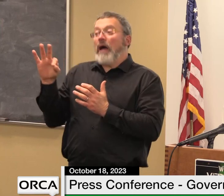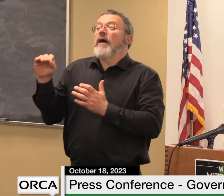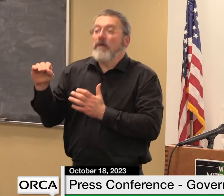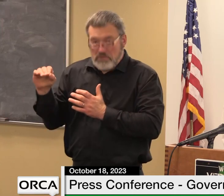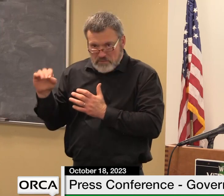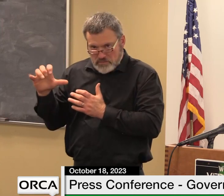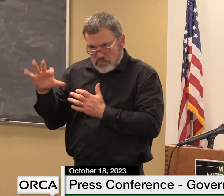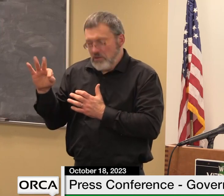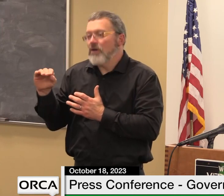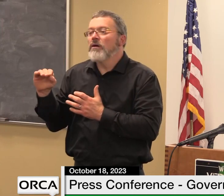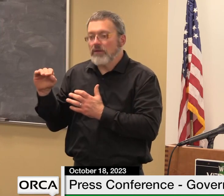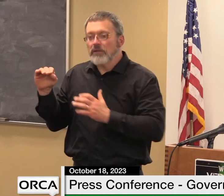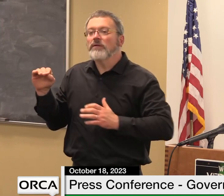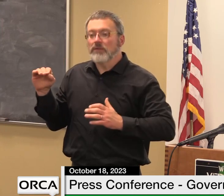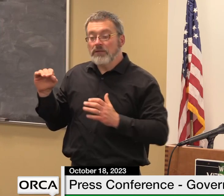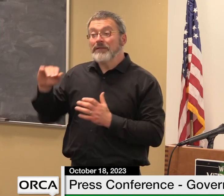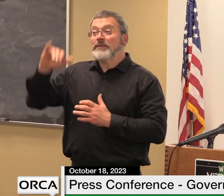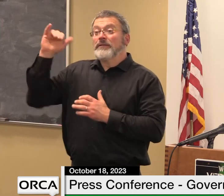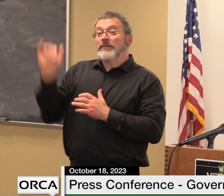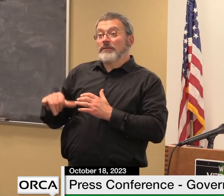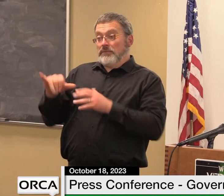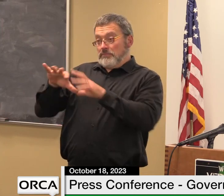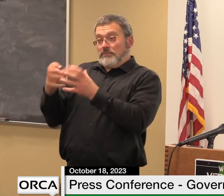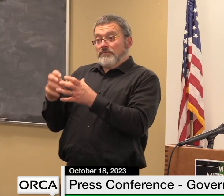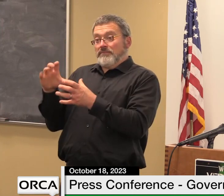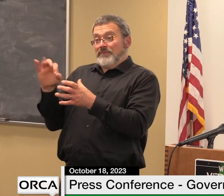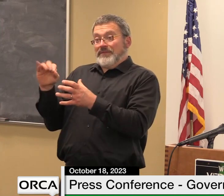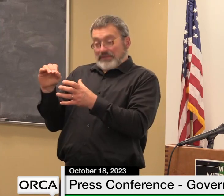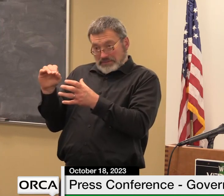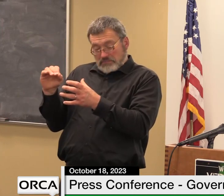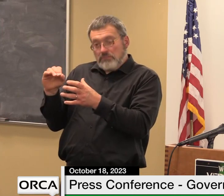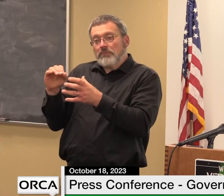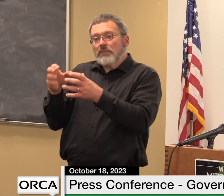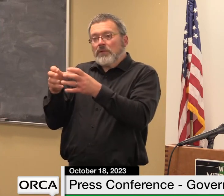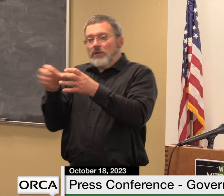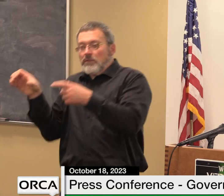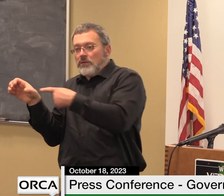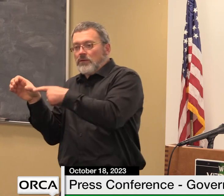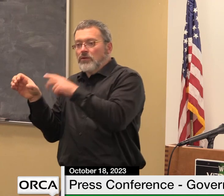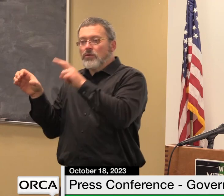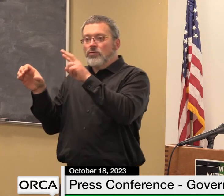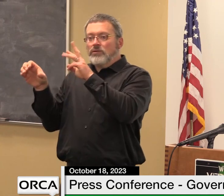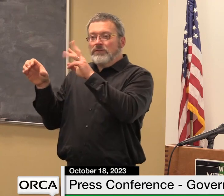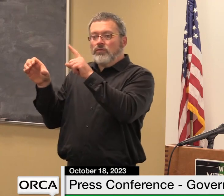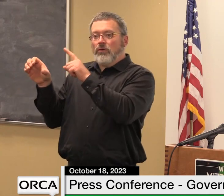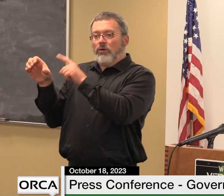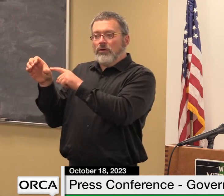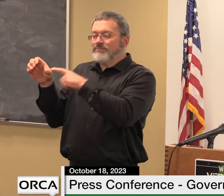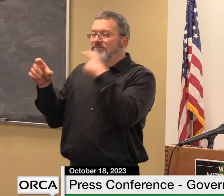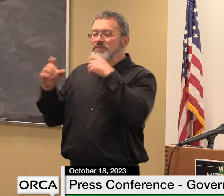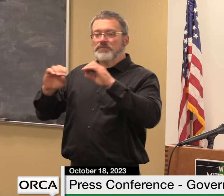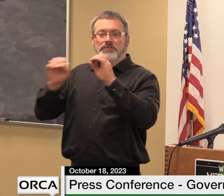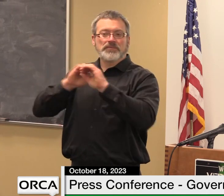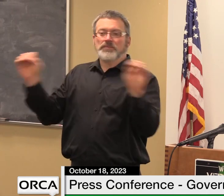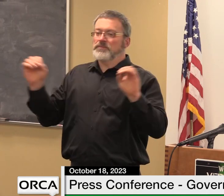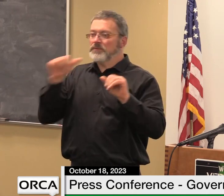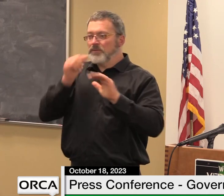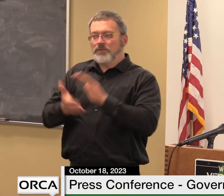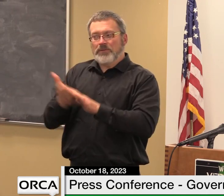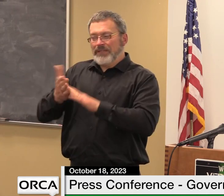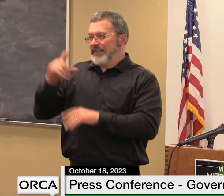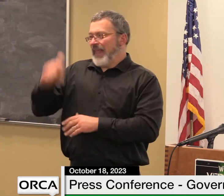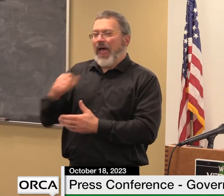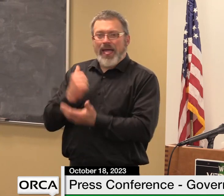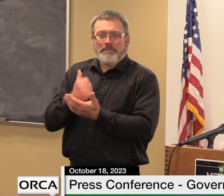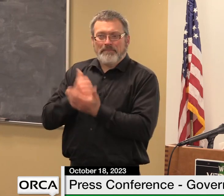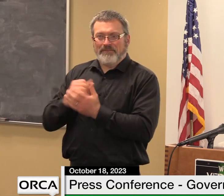those 590, 261 reported their systems aren't working, and they're going to need someone to help